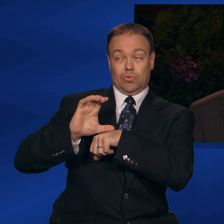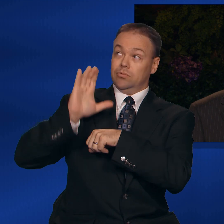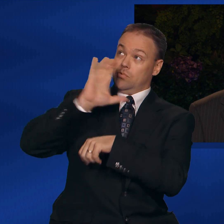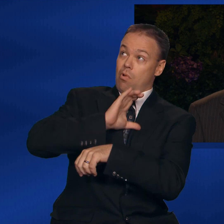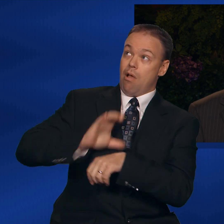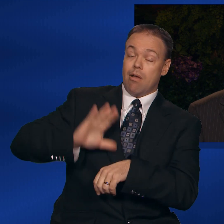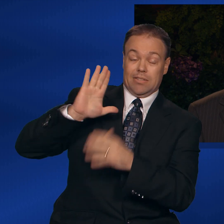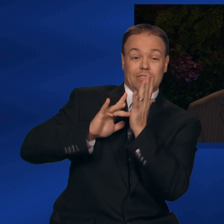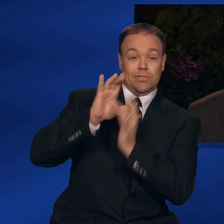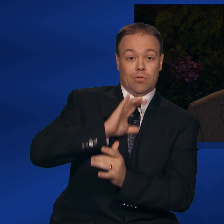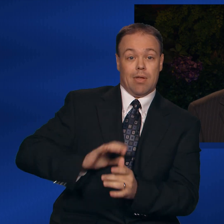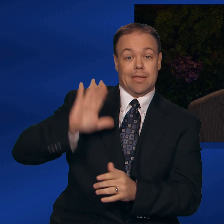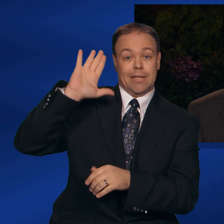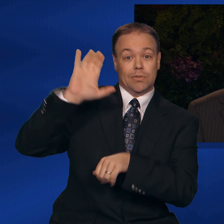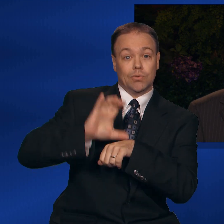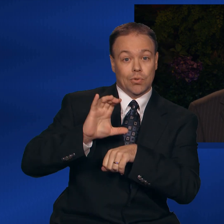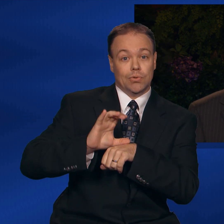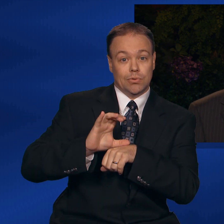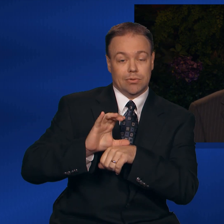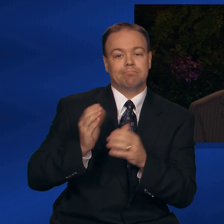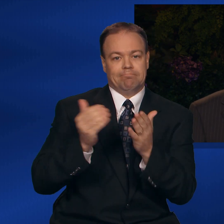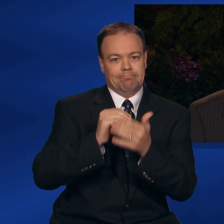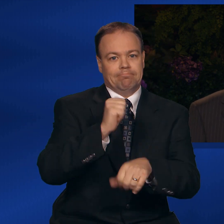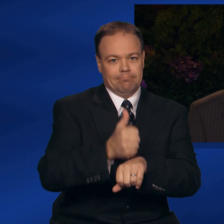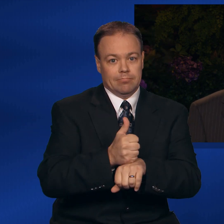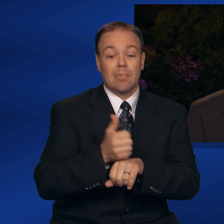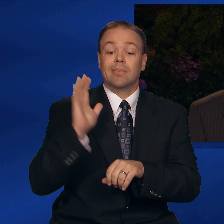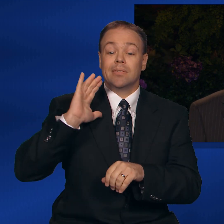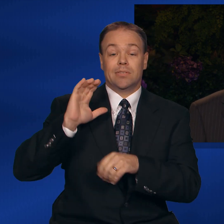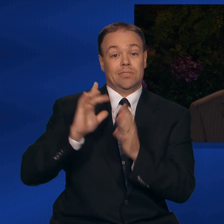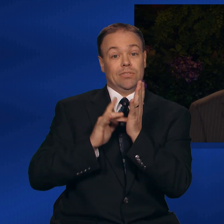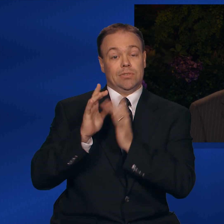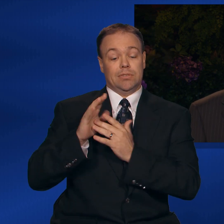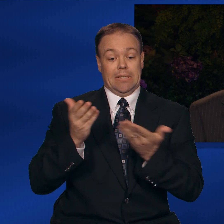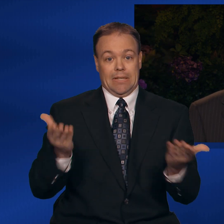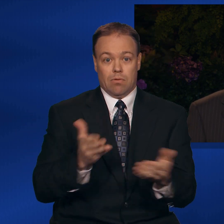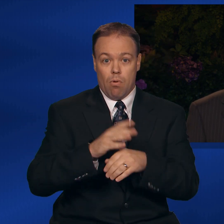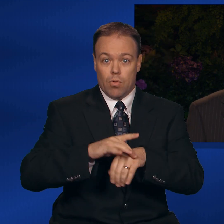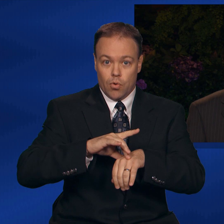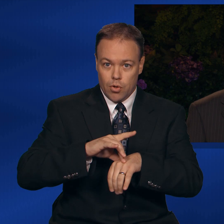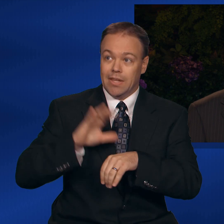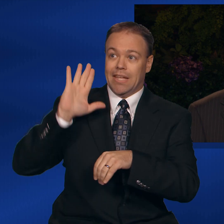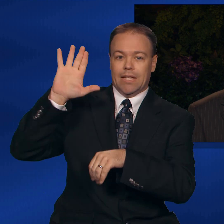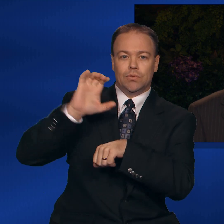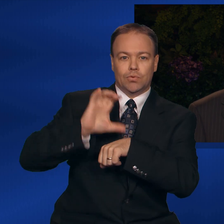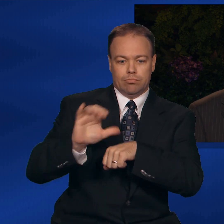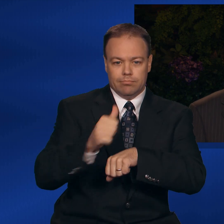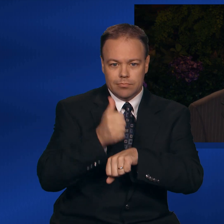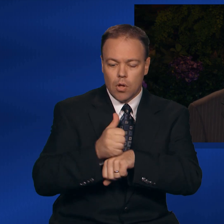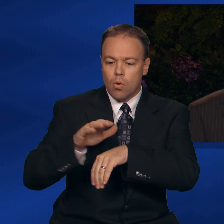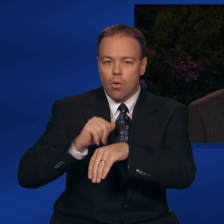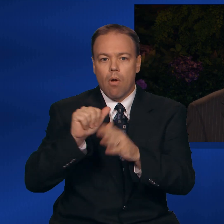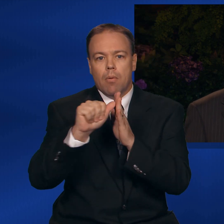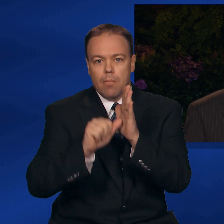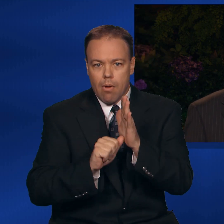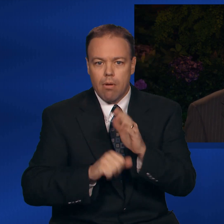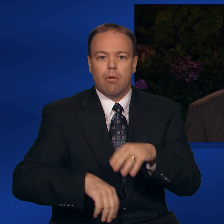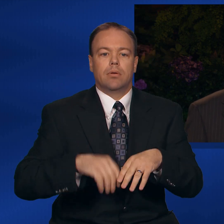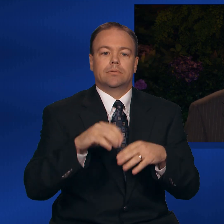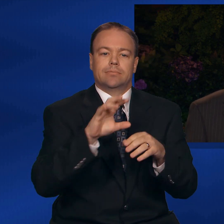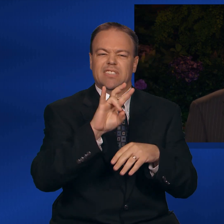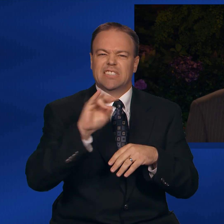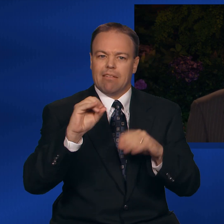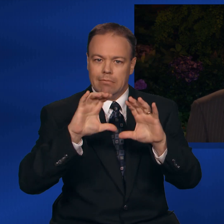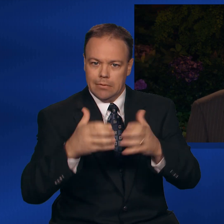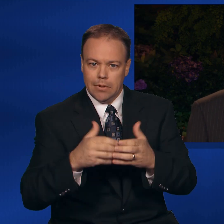Christ. When he walked upon the earth, he organized his church. He called apostles, 70s, and other